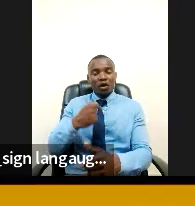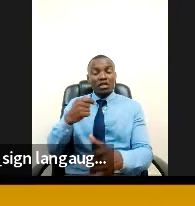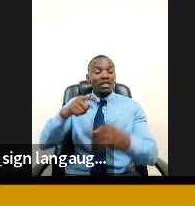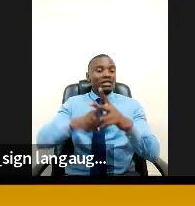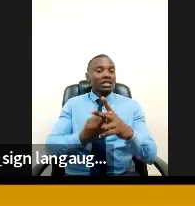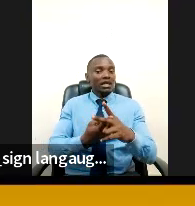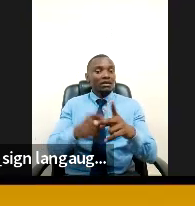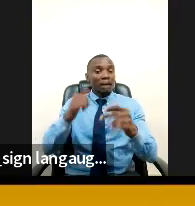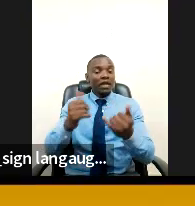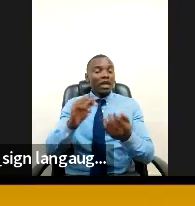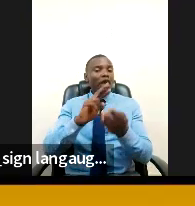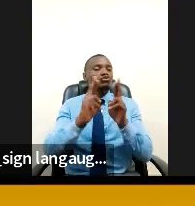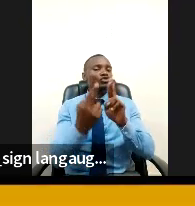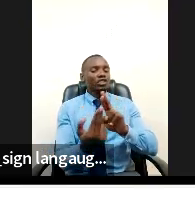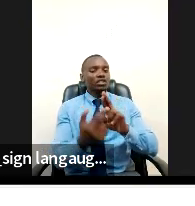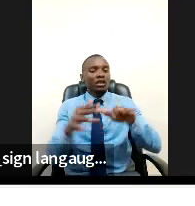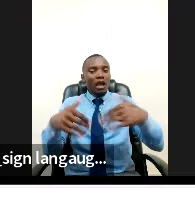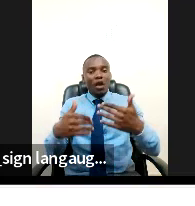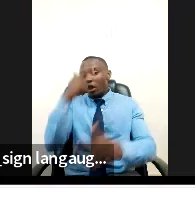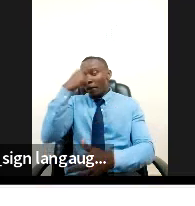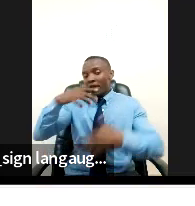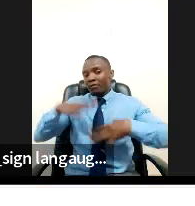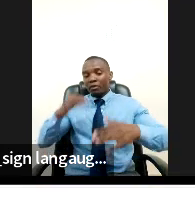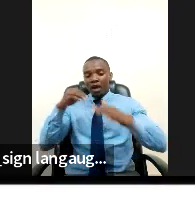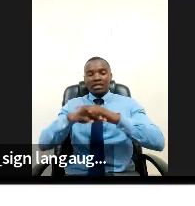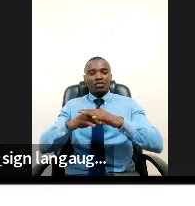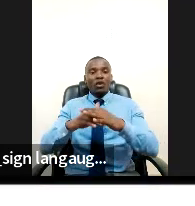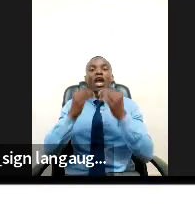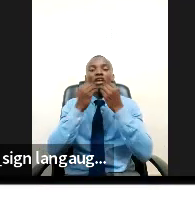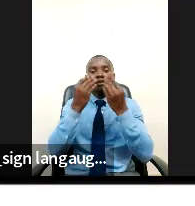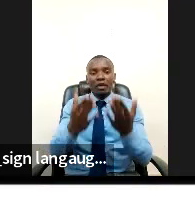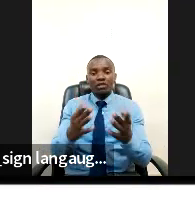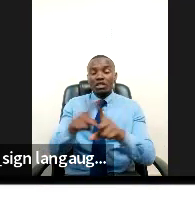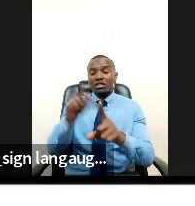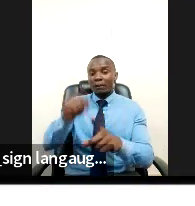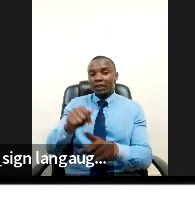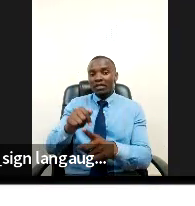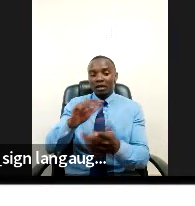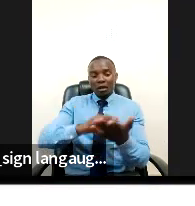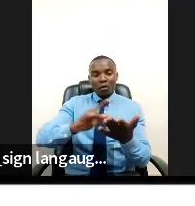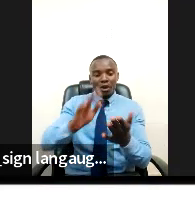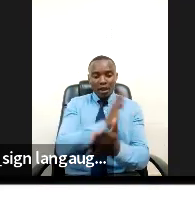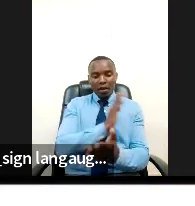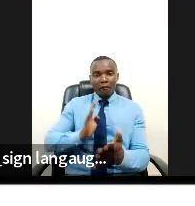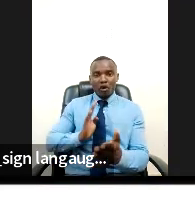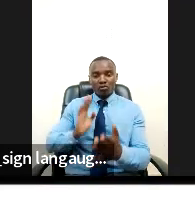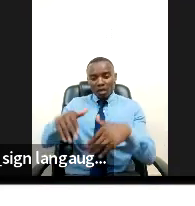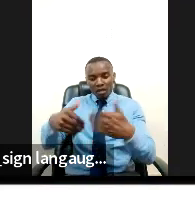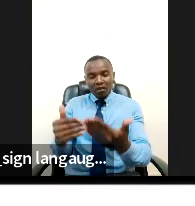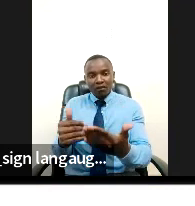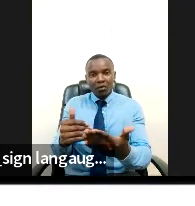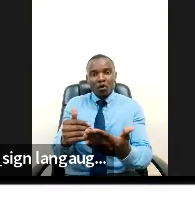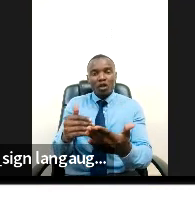blind people access educational resources. BrailleBoard gives our users the independence and freedom to read Braille from any touchscreen they